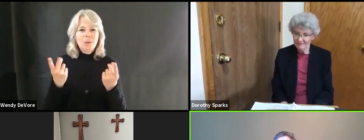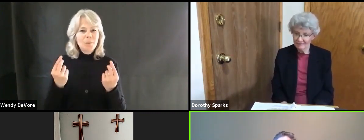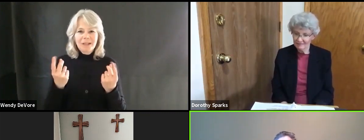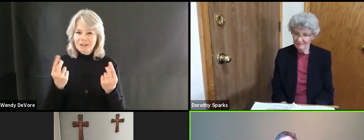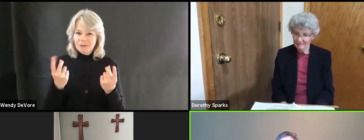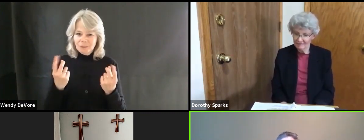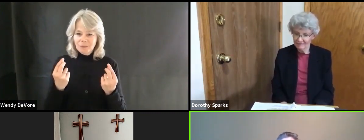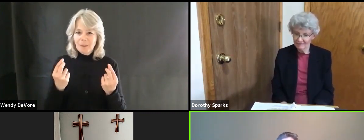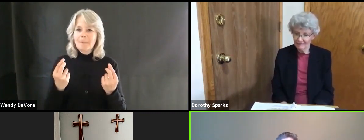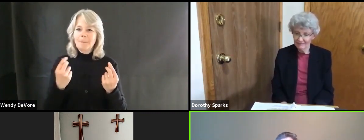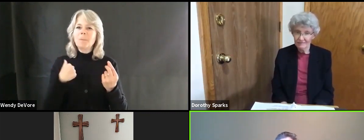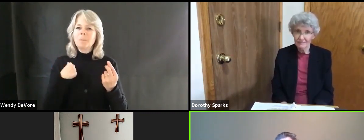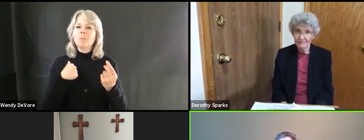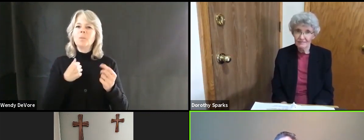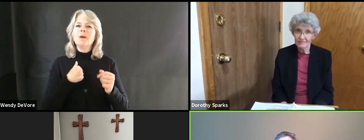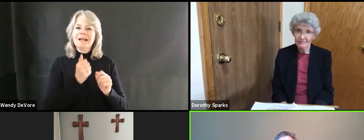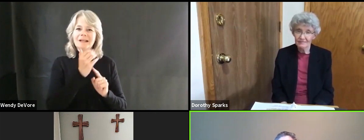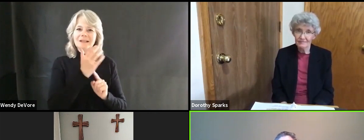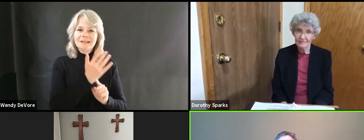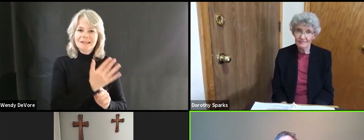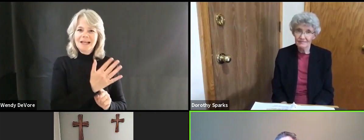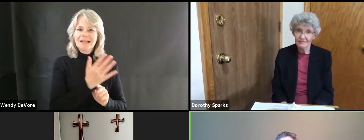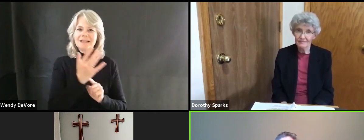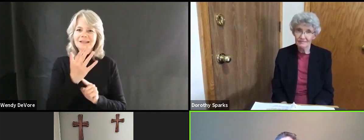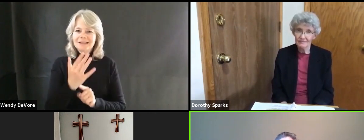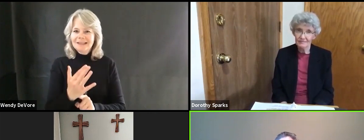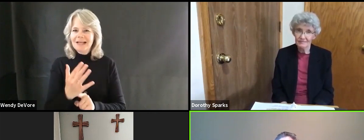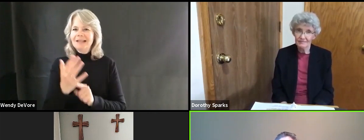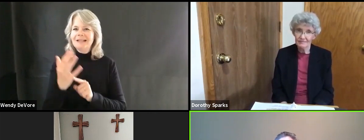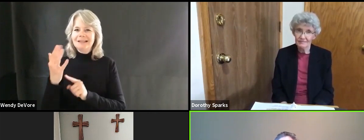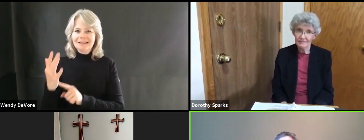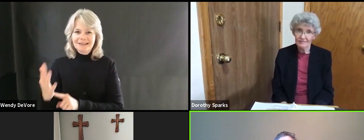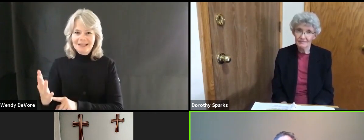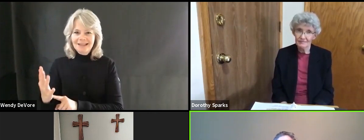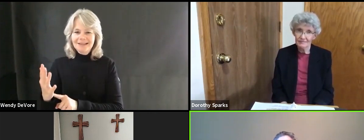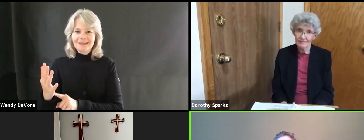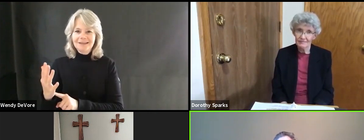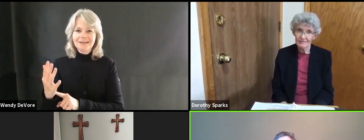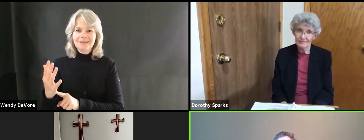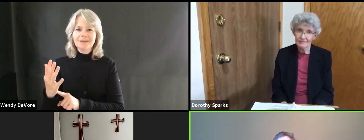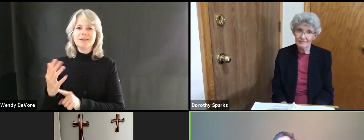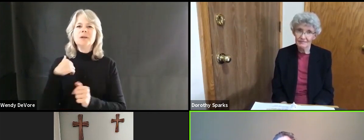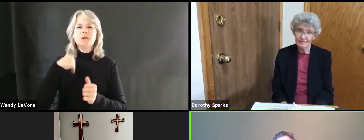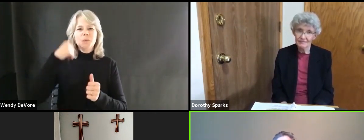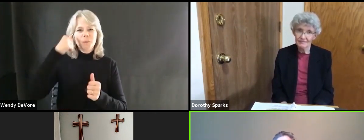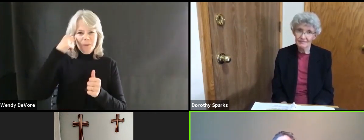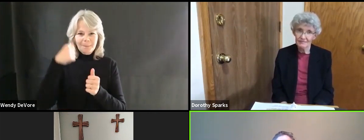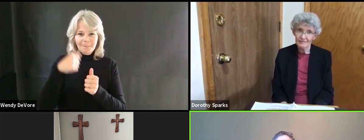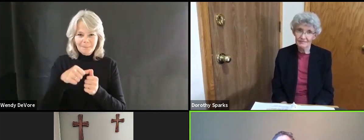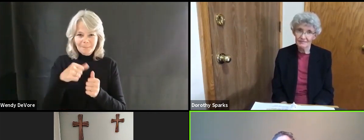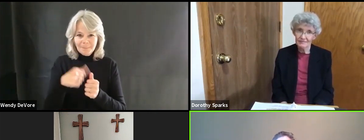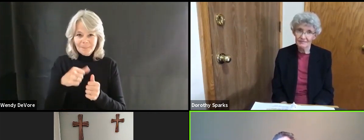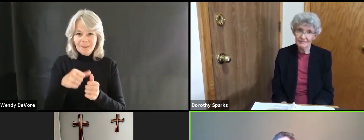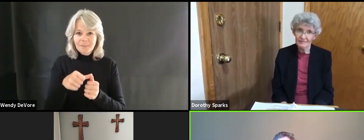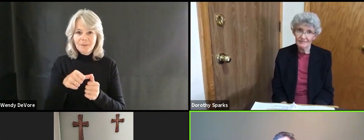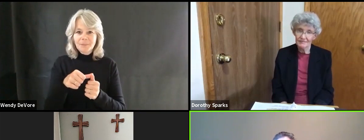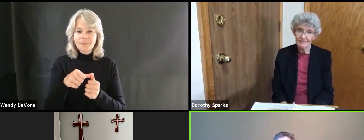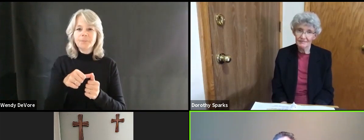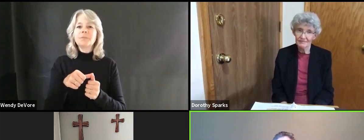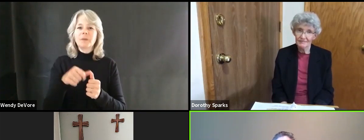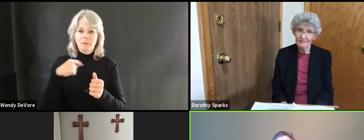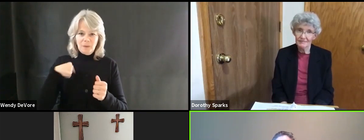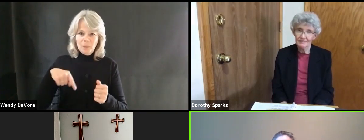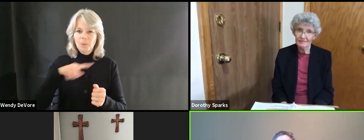of us in whatever place we're in. We light a candle to be reminded that we are joined